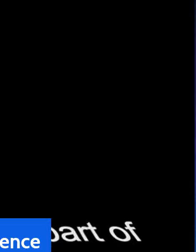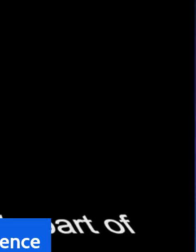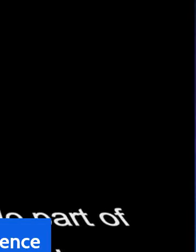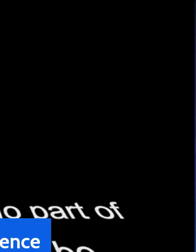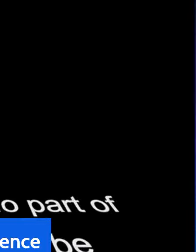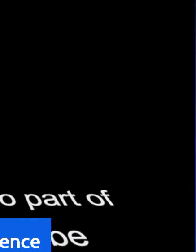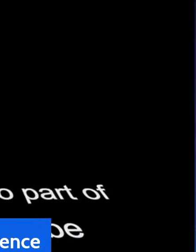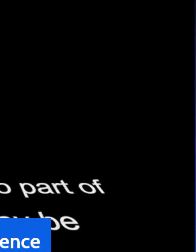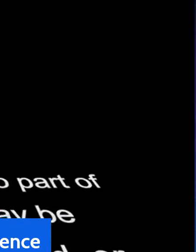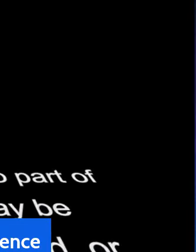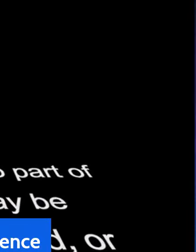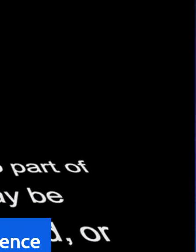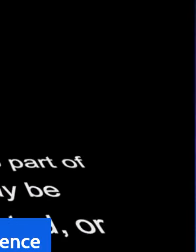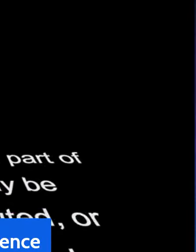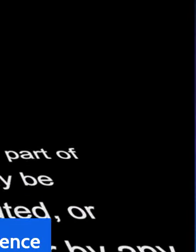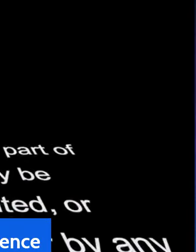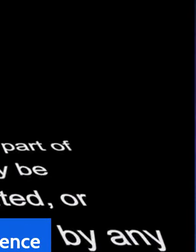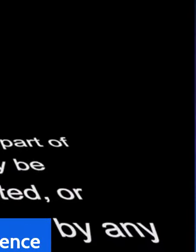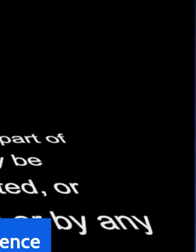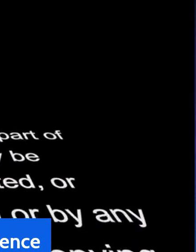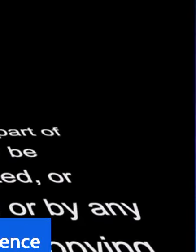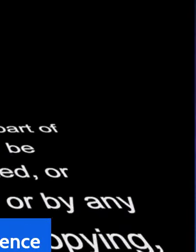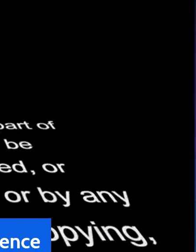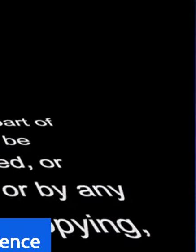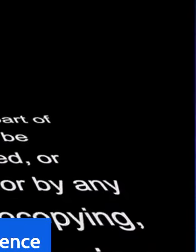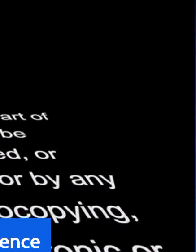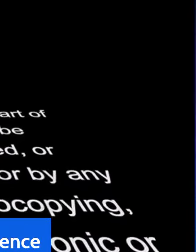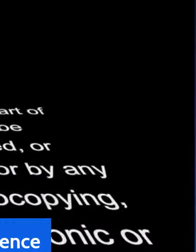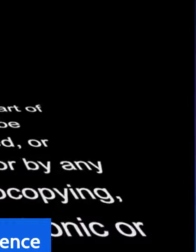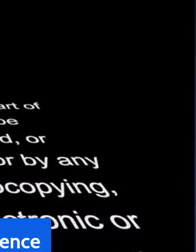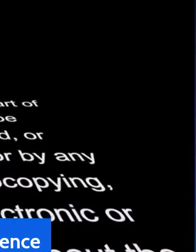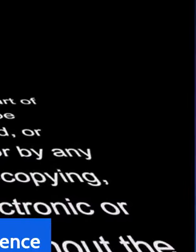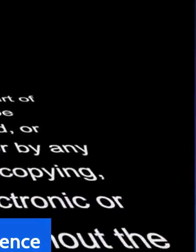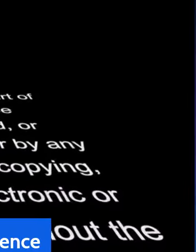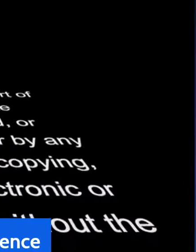Hey, we're living in a world that